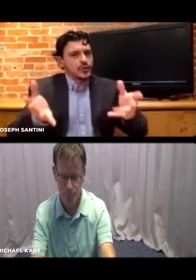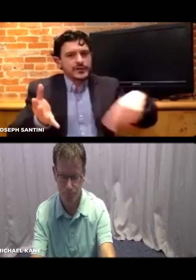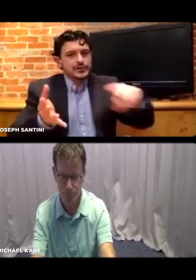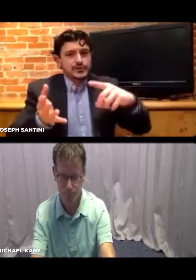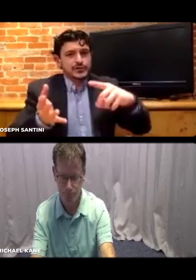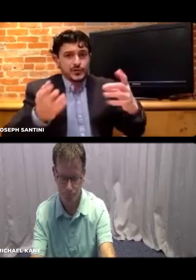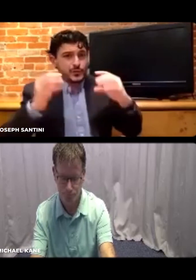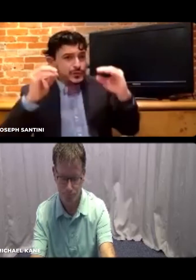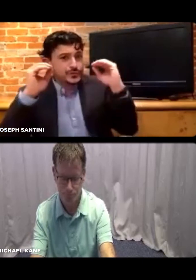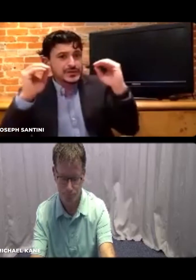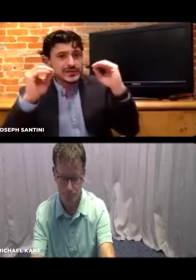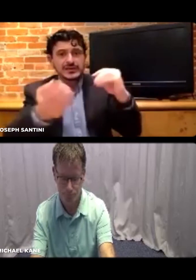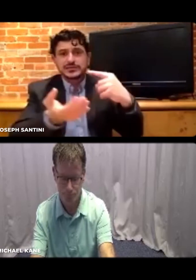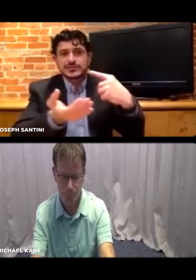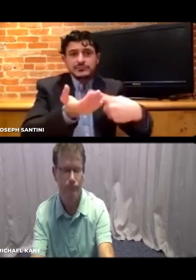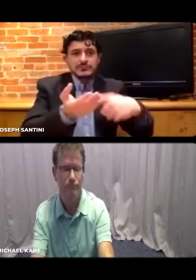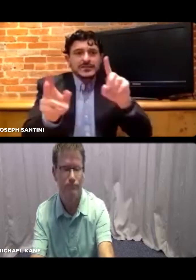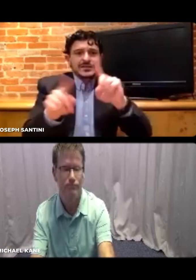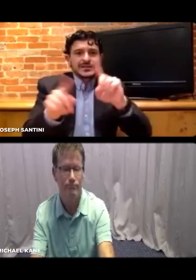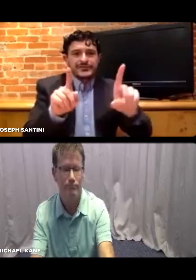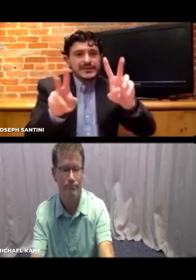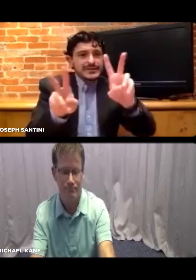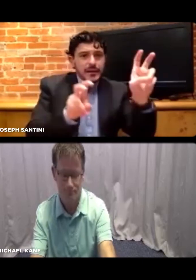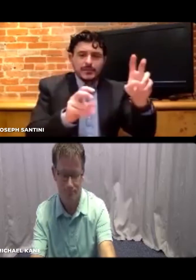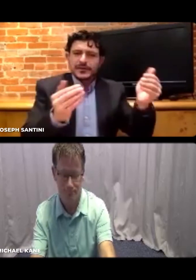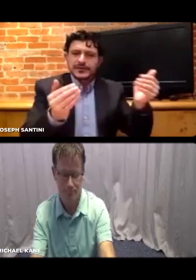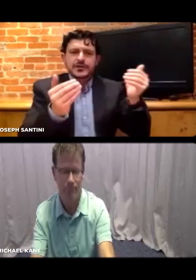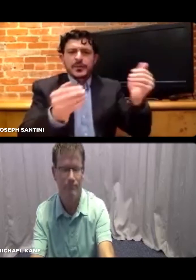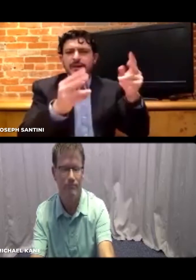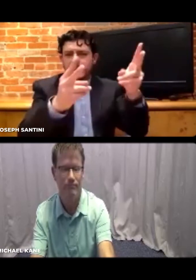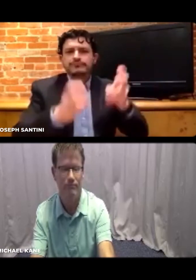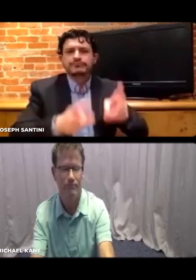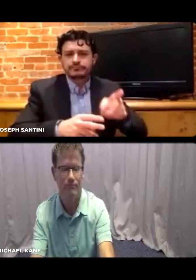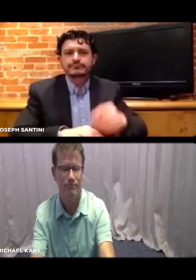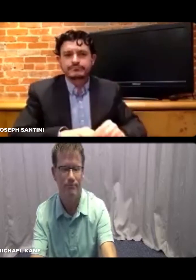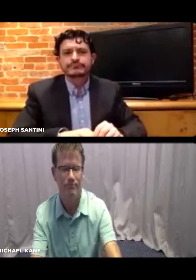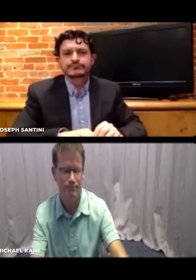that, and there's a variety of topics that can be gleaned from the